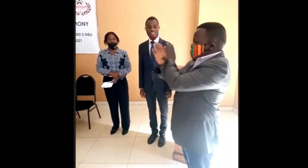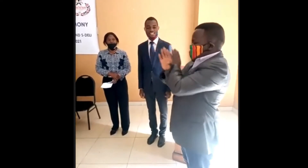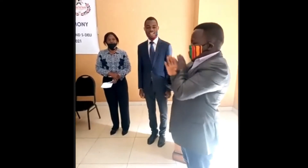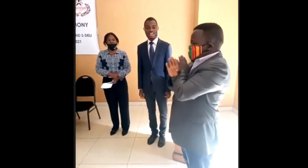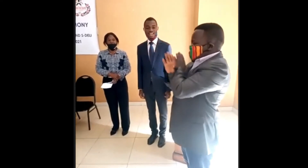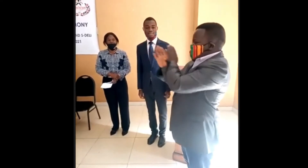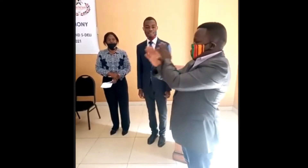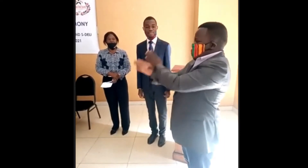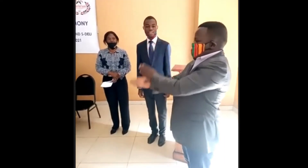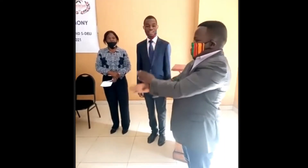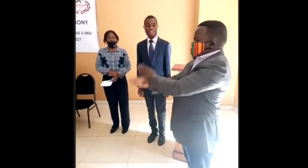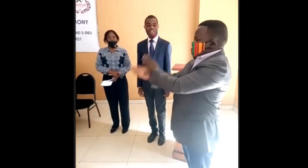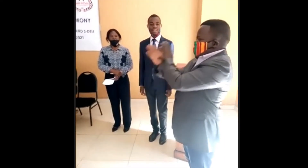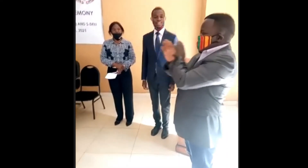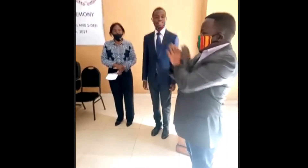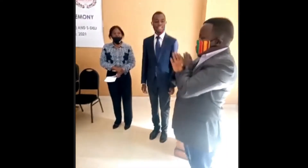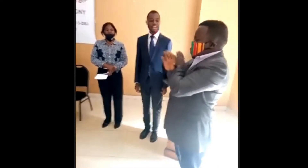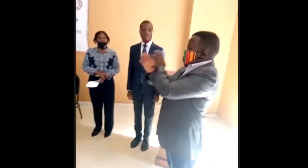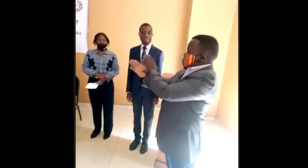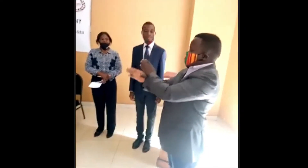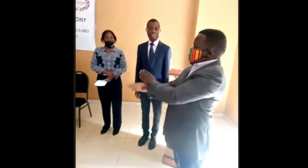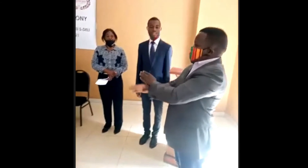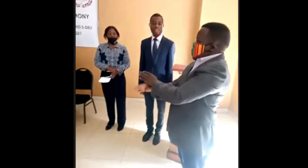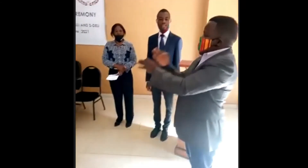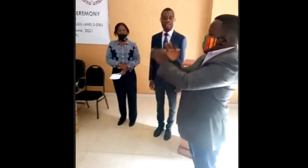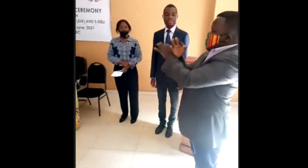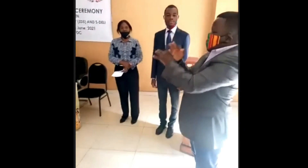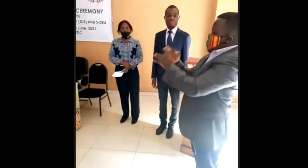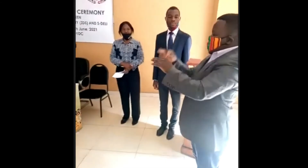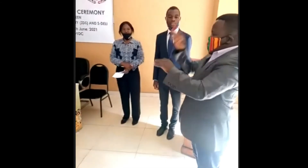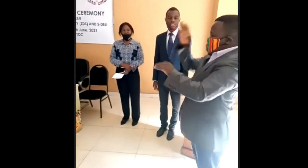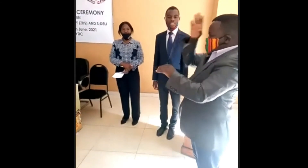Zambia, Zambia. Zambia,